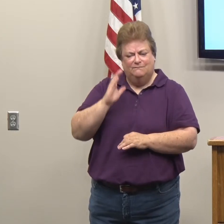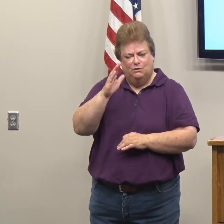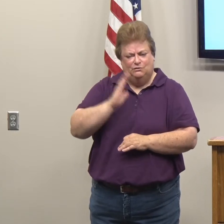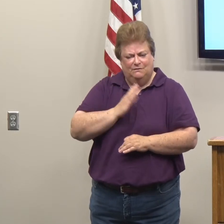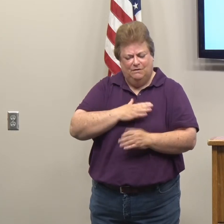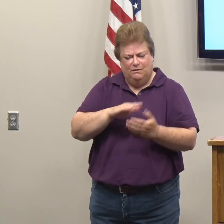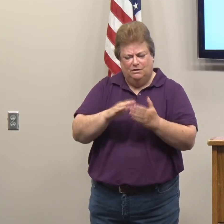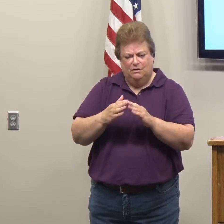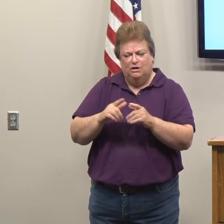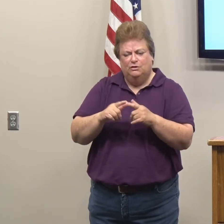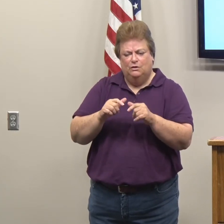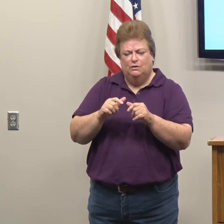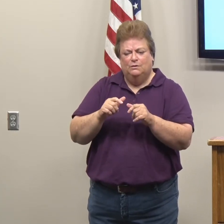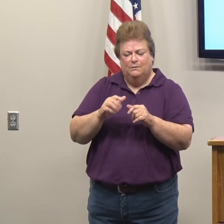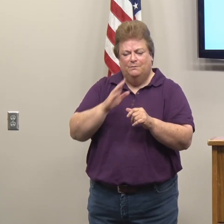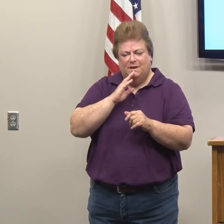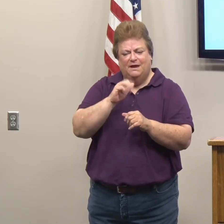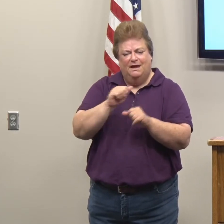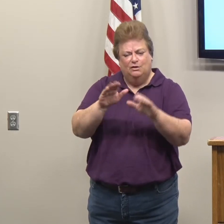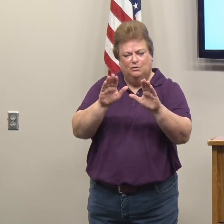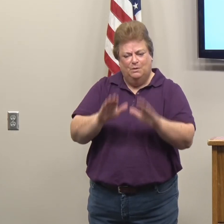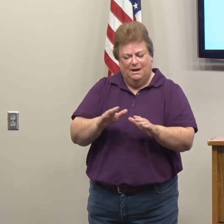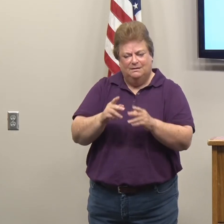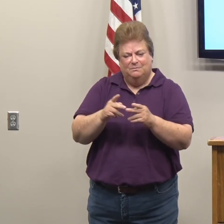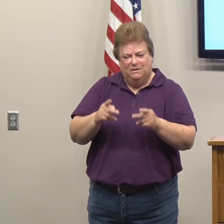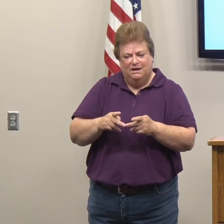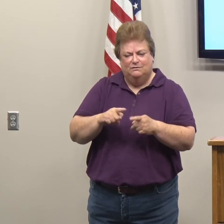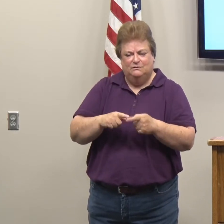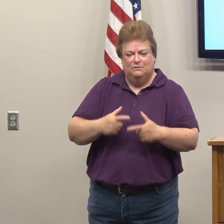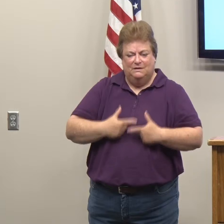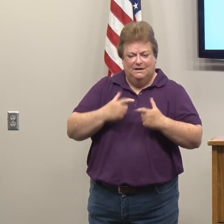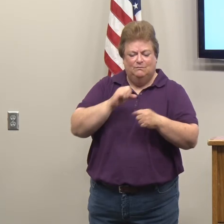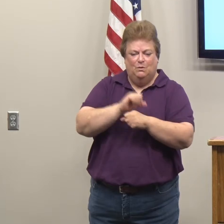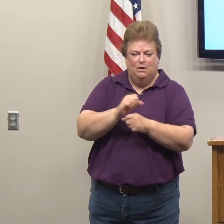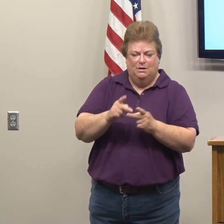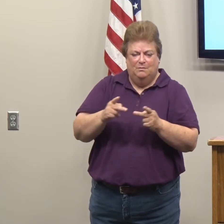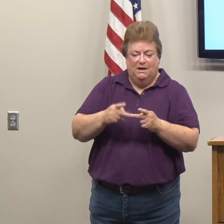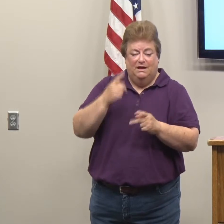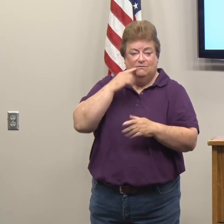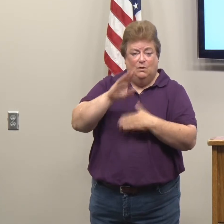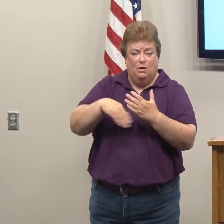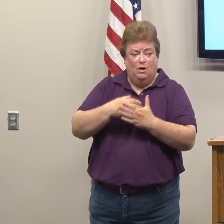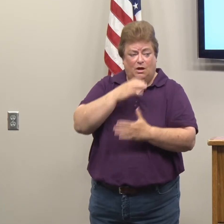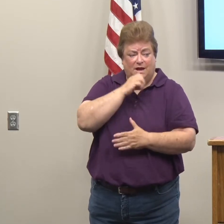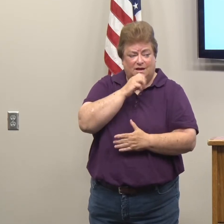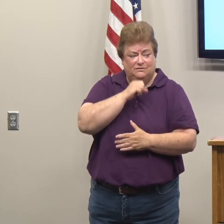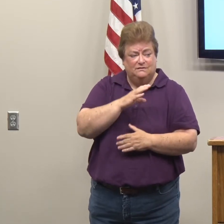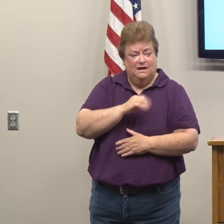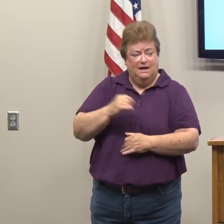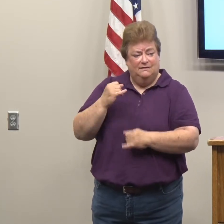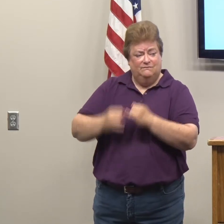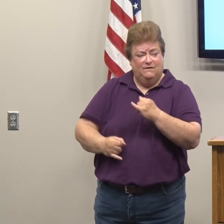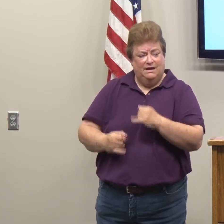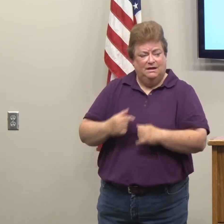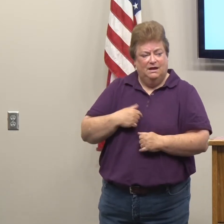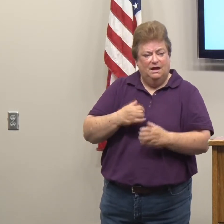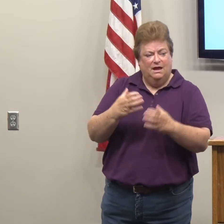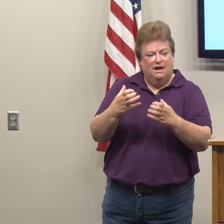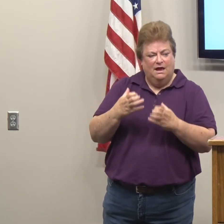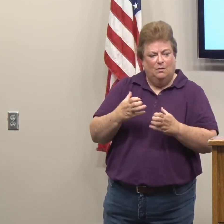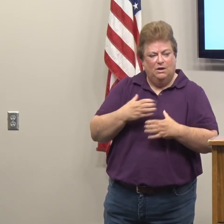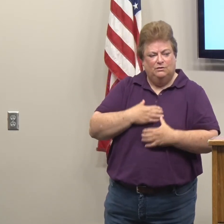continue to be a great place to live, work, and play for all ages. And finally today, I want to wish a